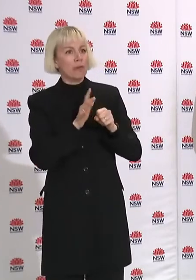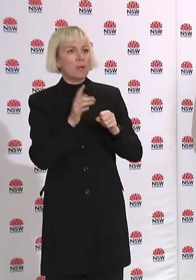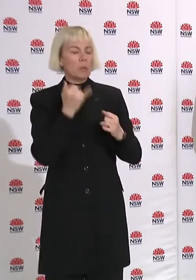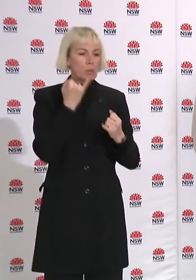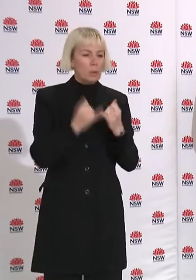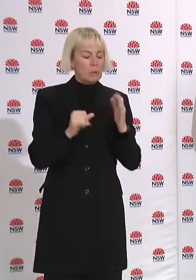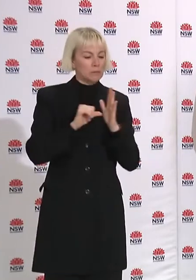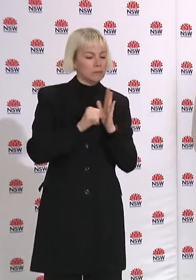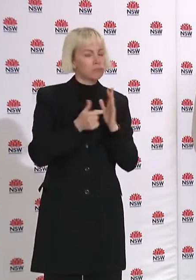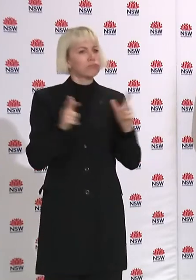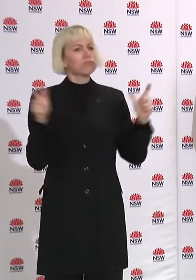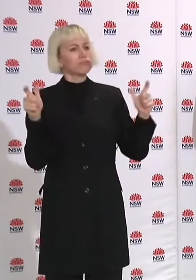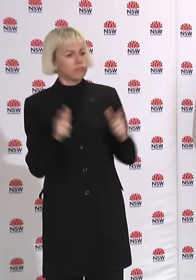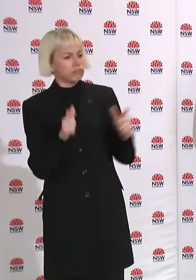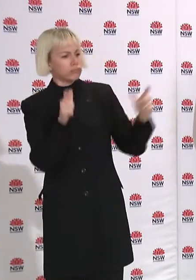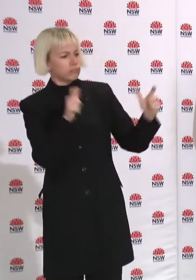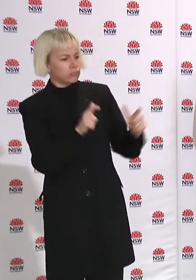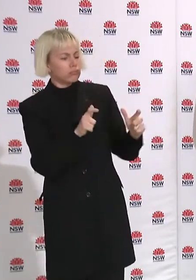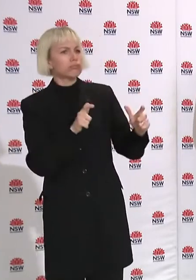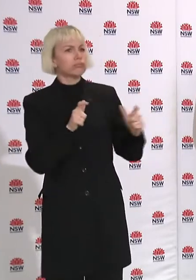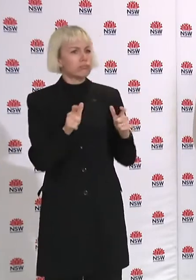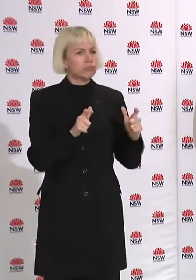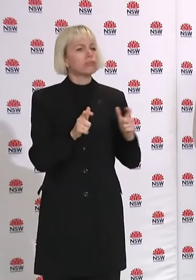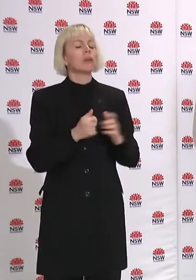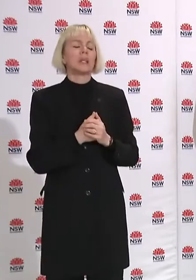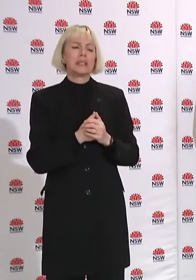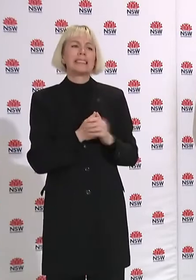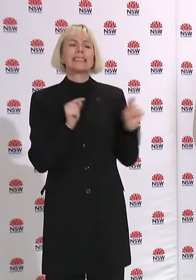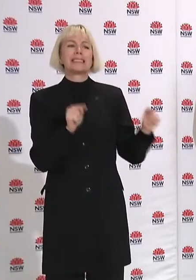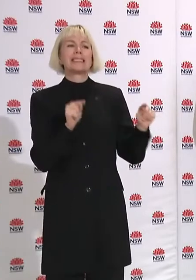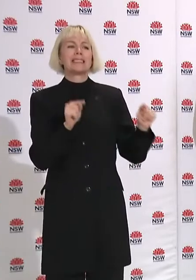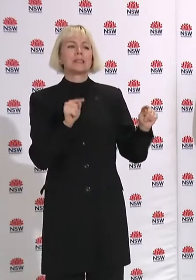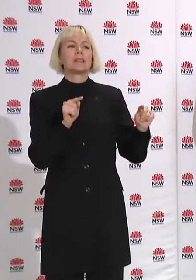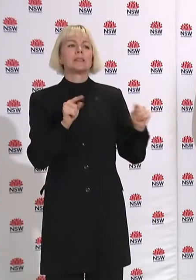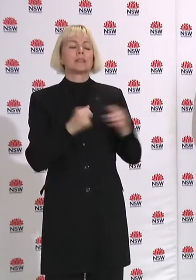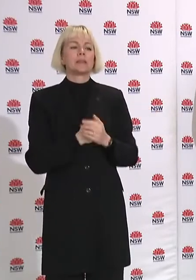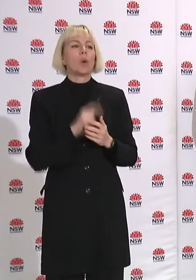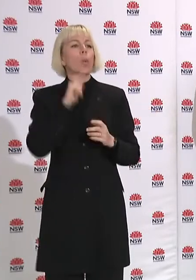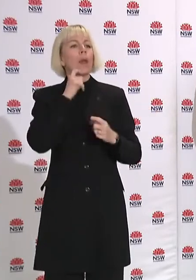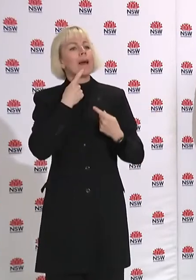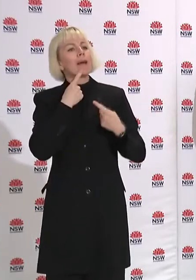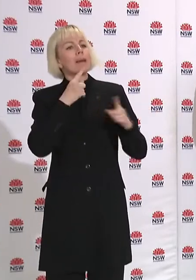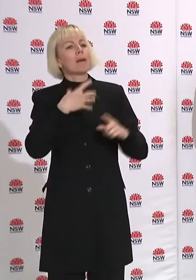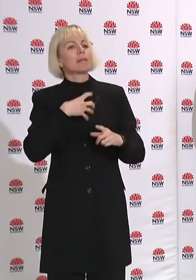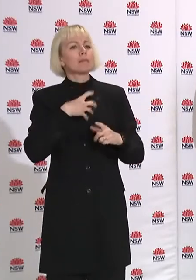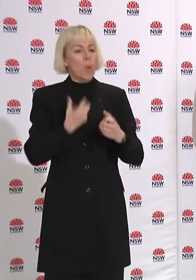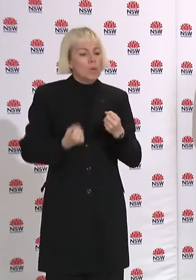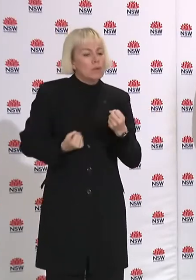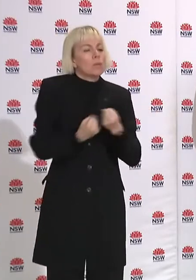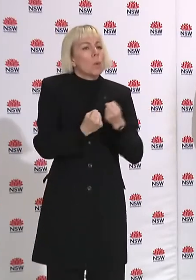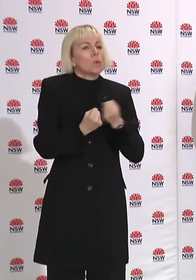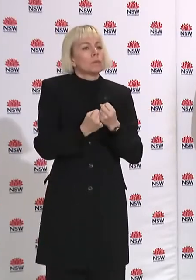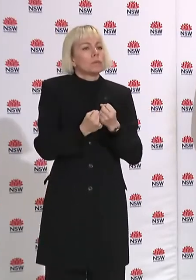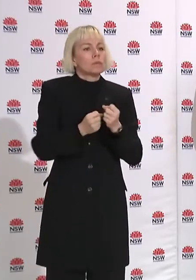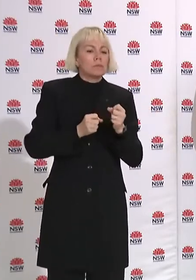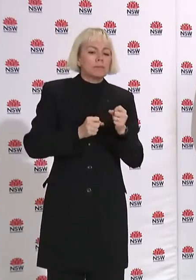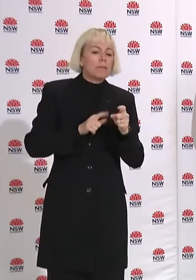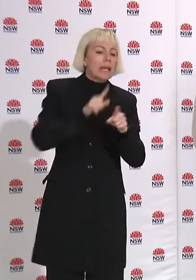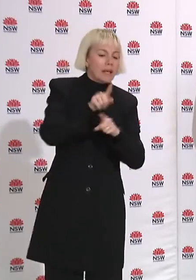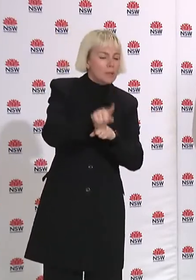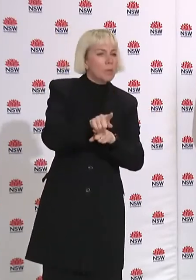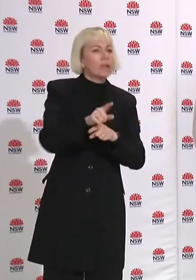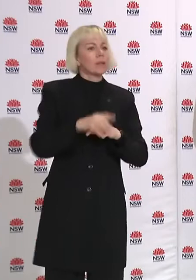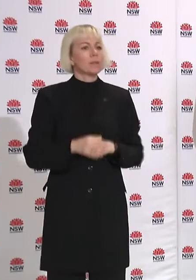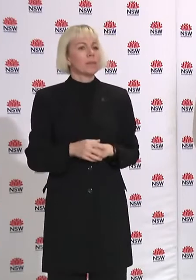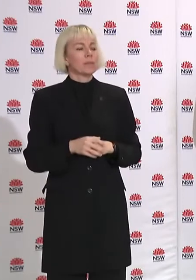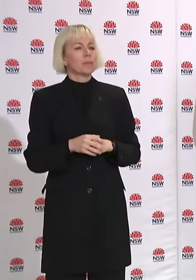we'll also be considering over the weekend and early next week measures to provide you support in different ways given the complex